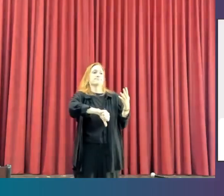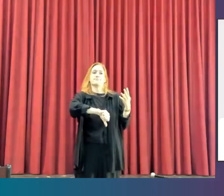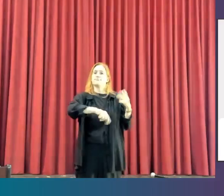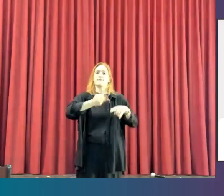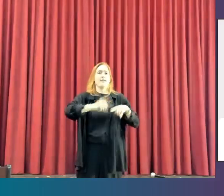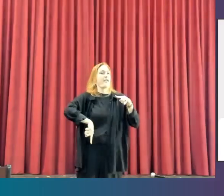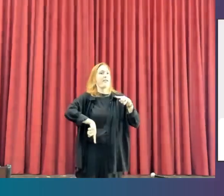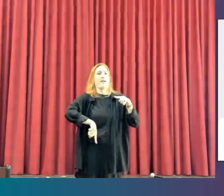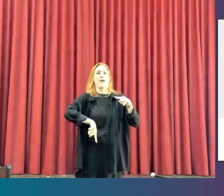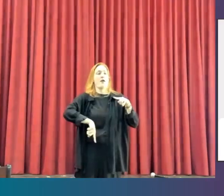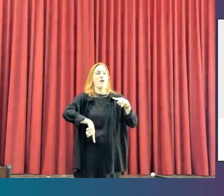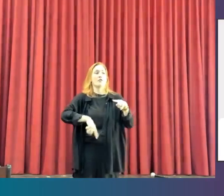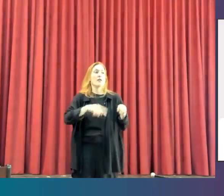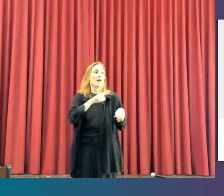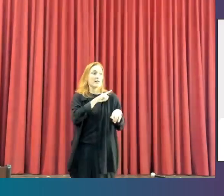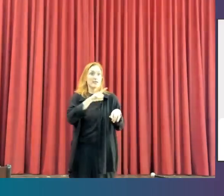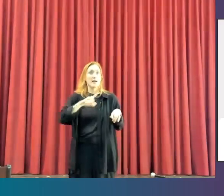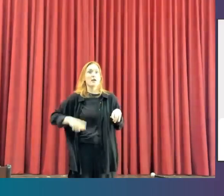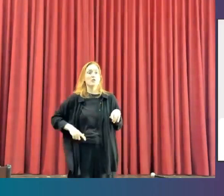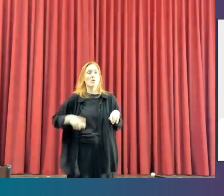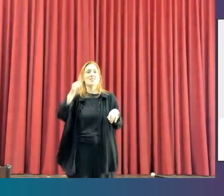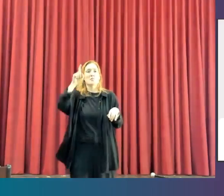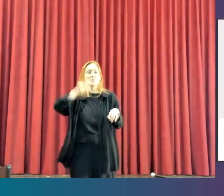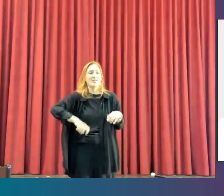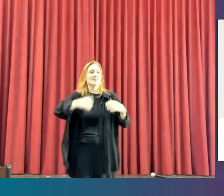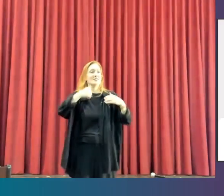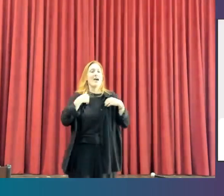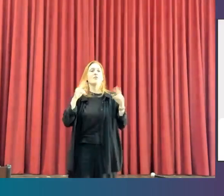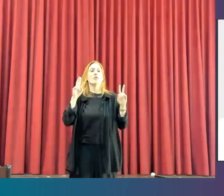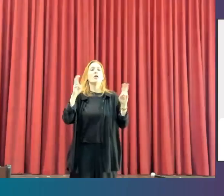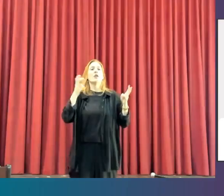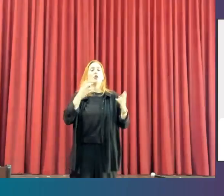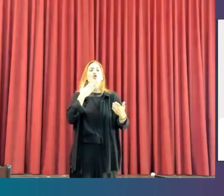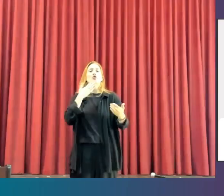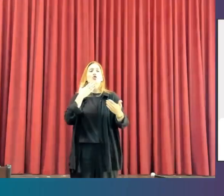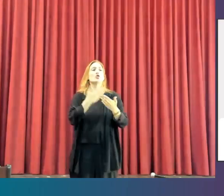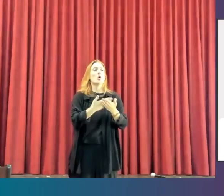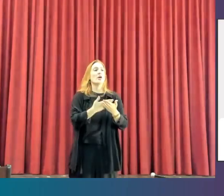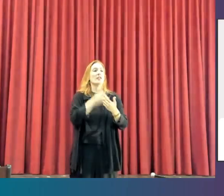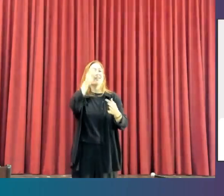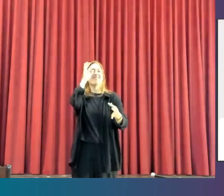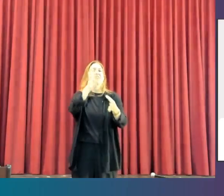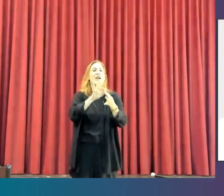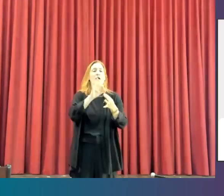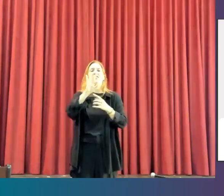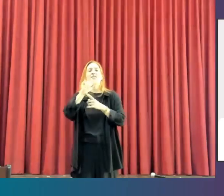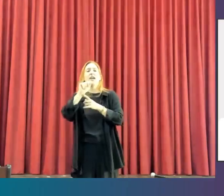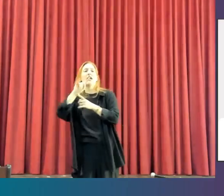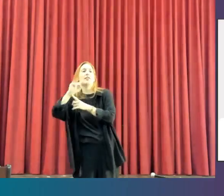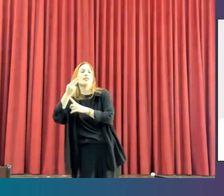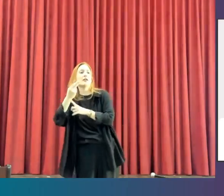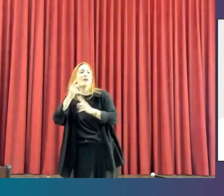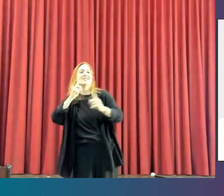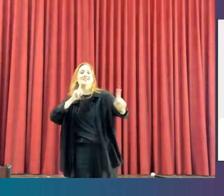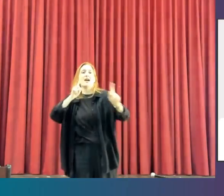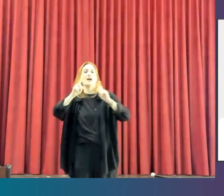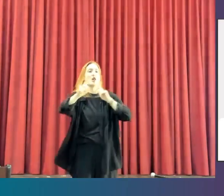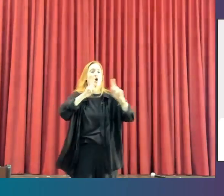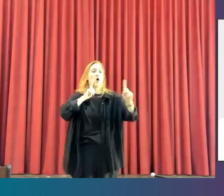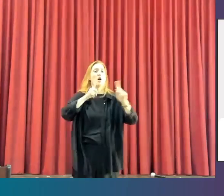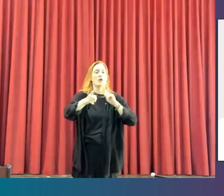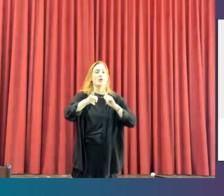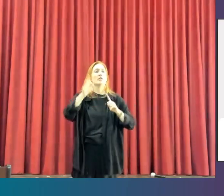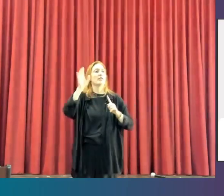engage in what's called a good faith dialogue, conversation with the tenant to find a